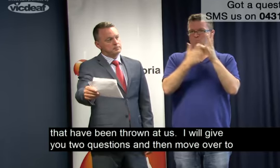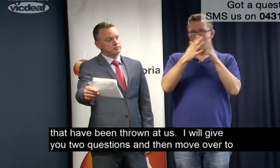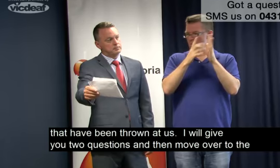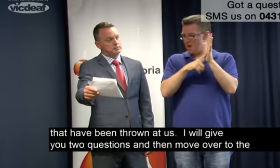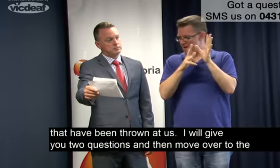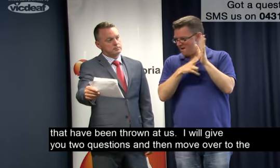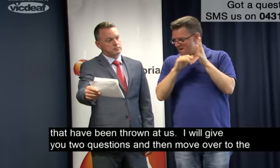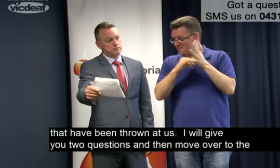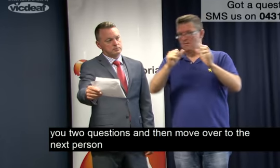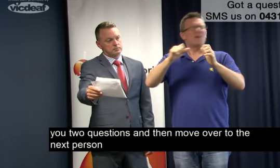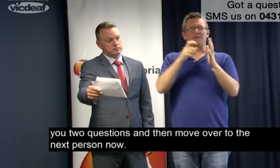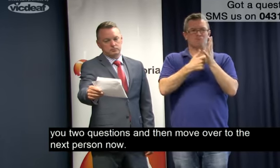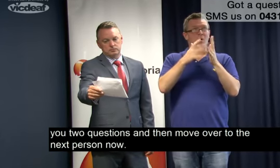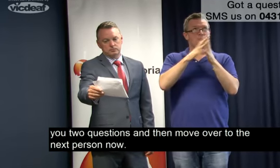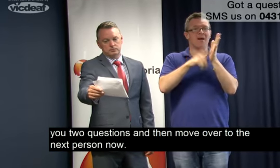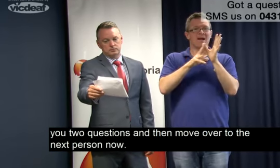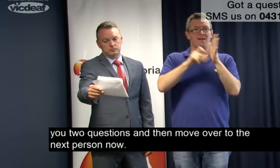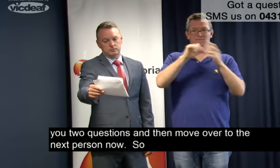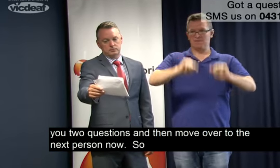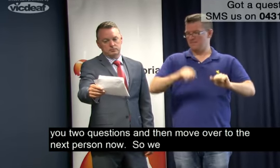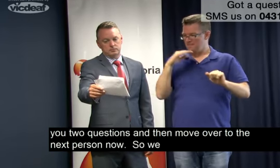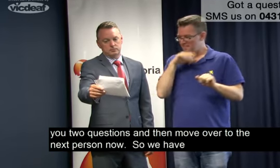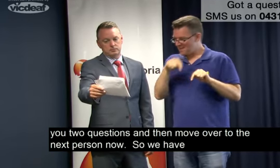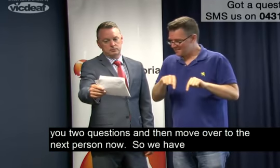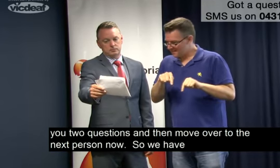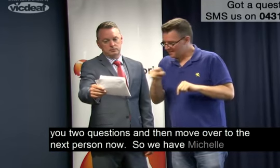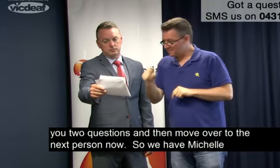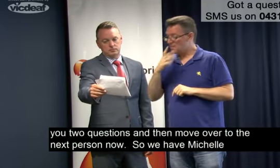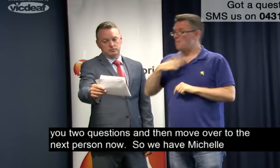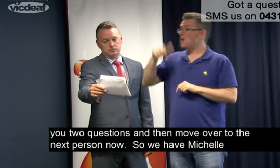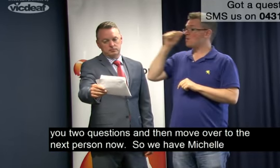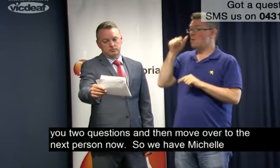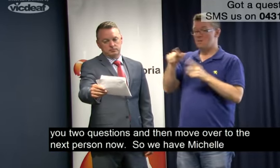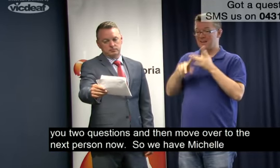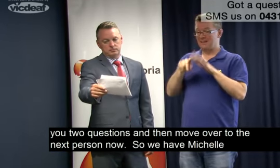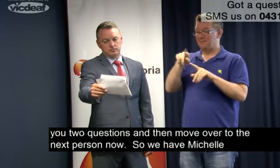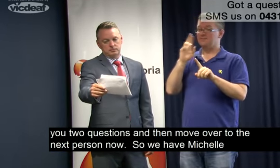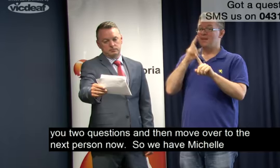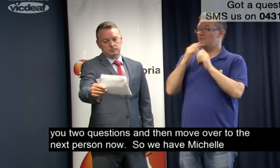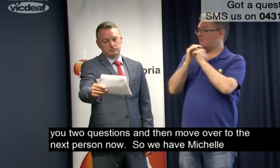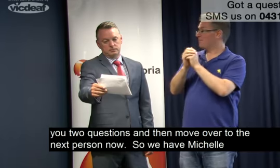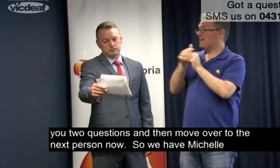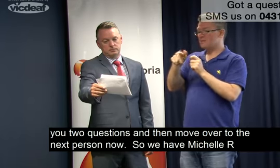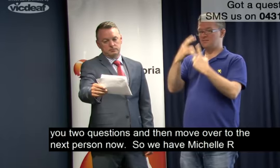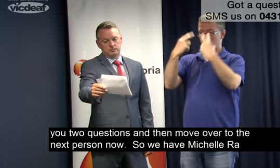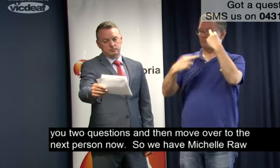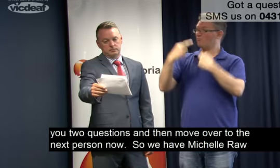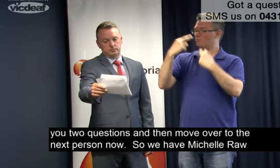So we have Michelle Rawlins. She's from Melbourne. She wants to know, with this